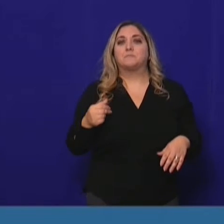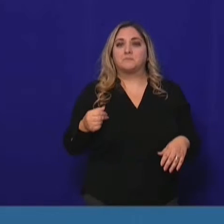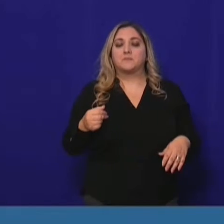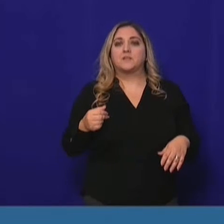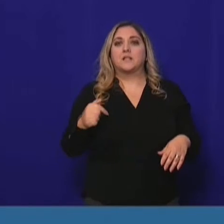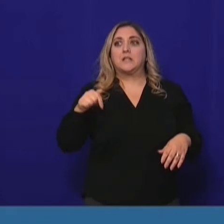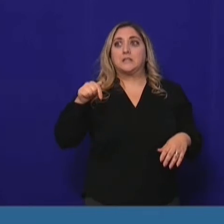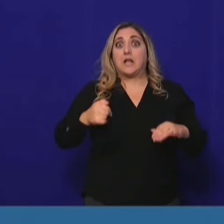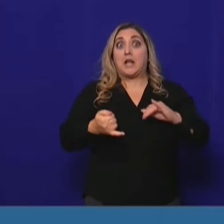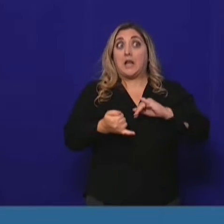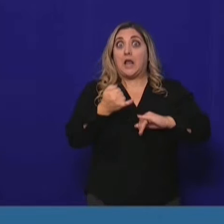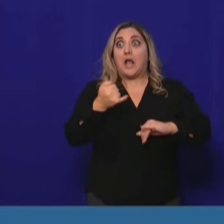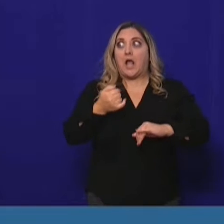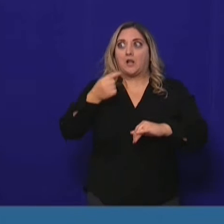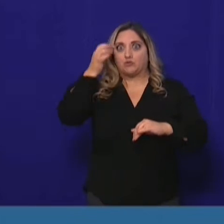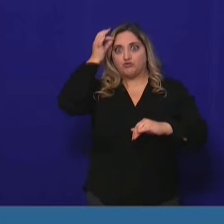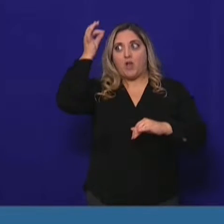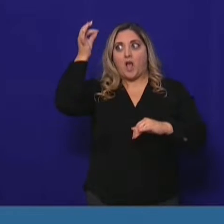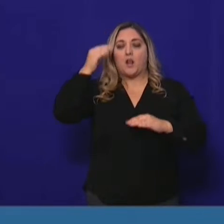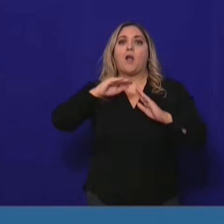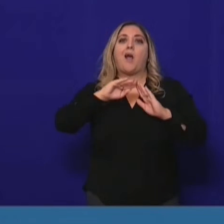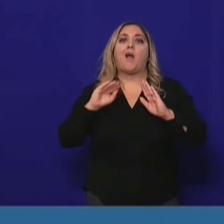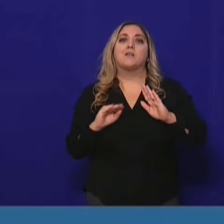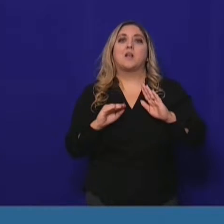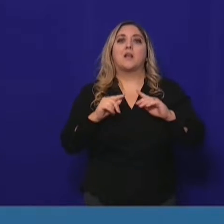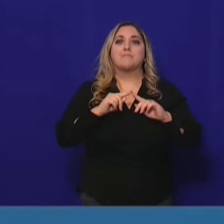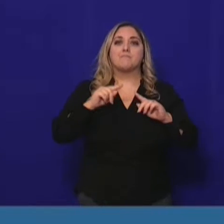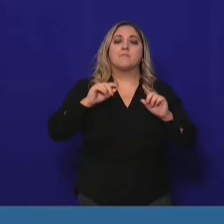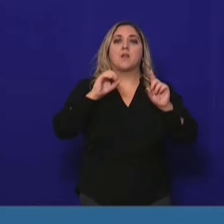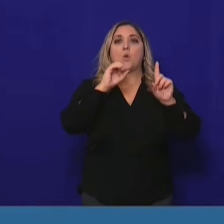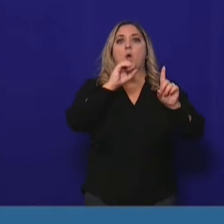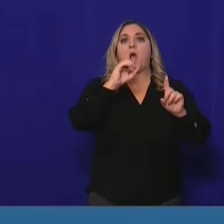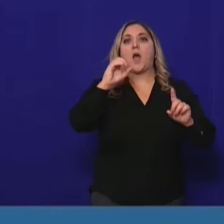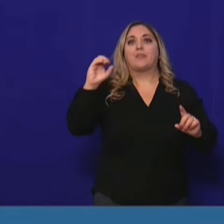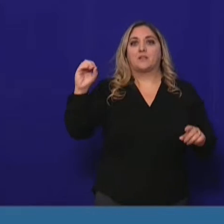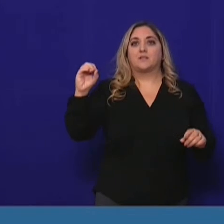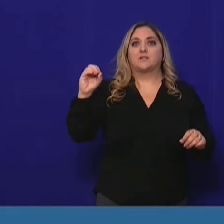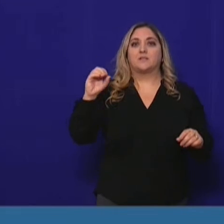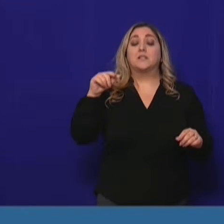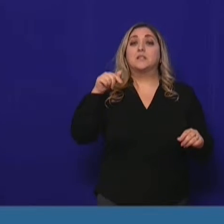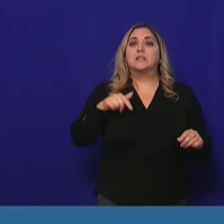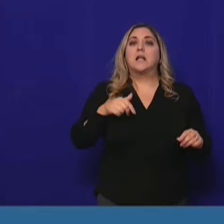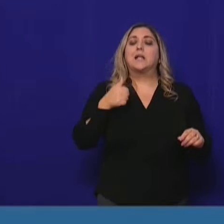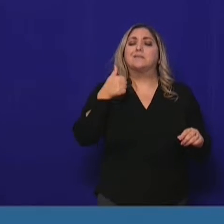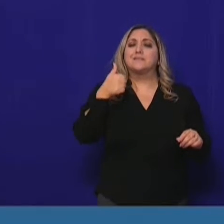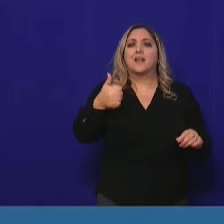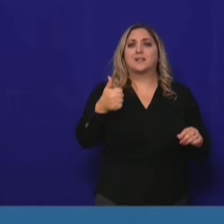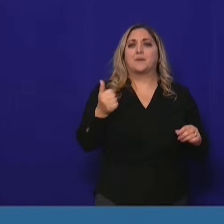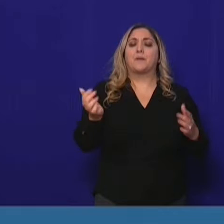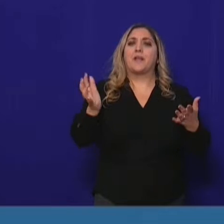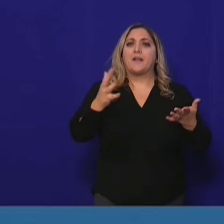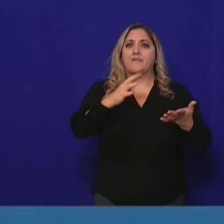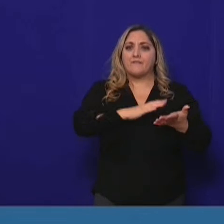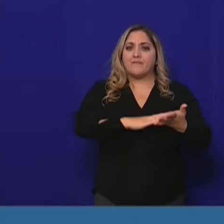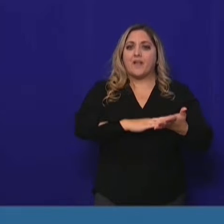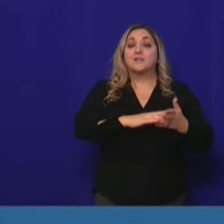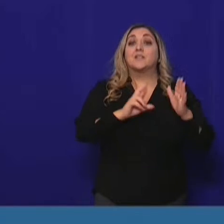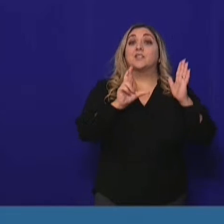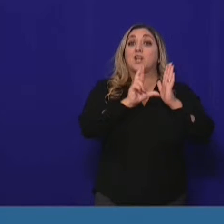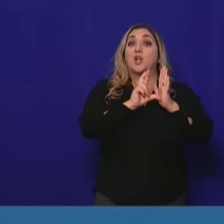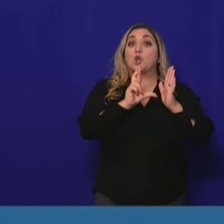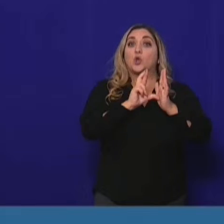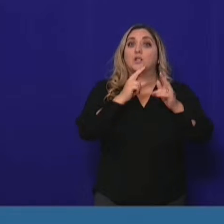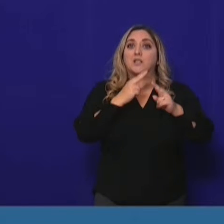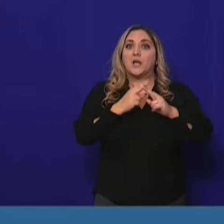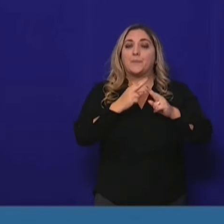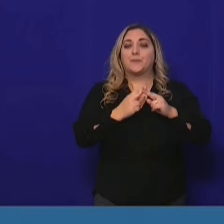għal dal-aħħar ġimgħat issa nżilna taħt il-100 u propju huwa kollu impatt ta' dawk il-miżuri li kienu